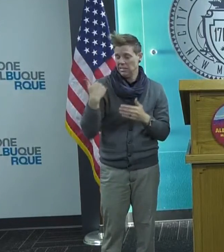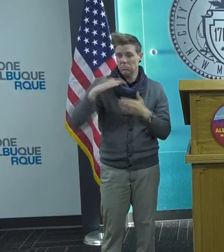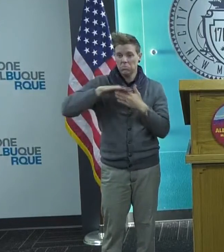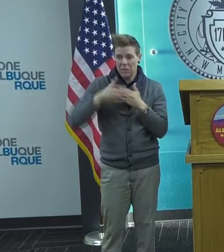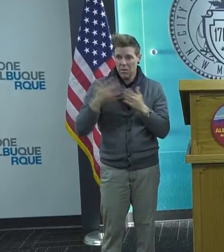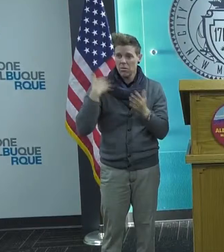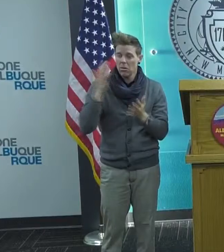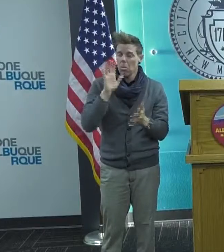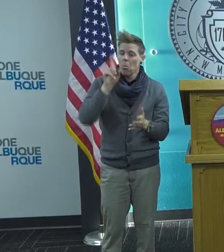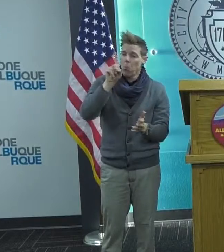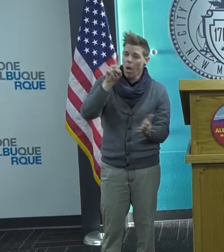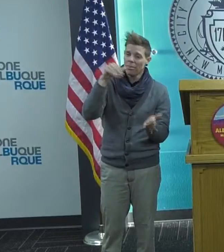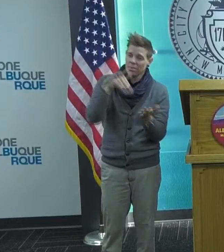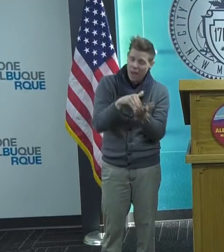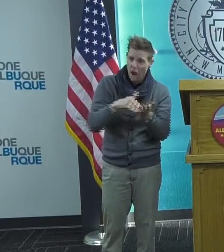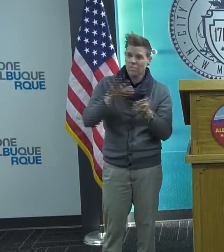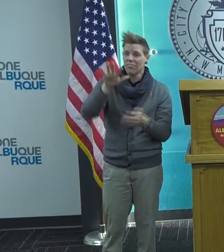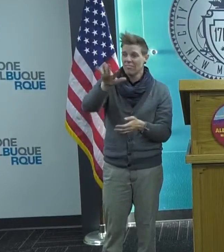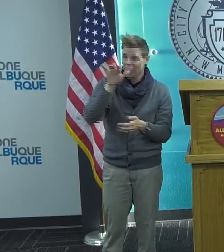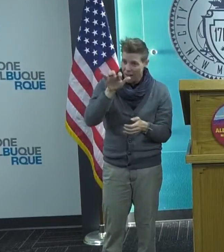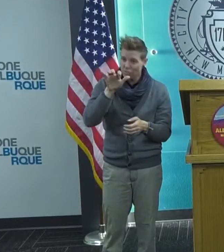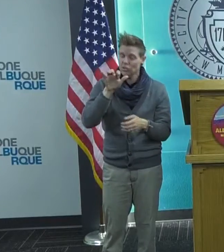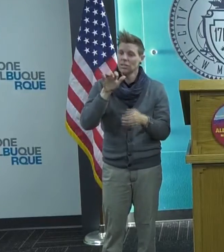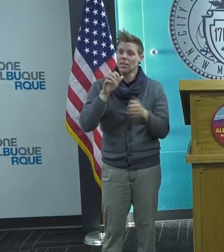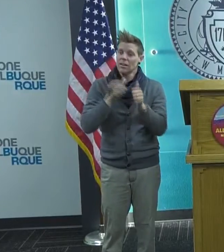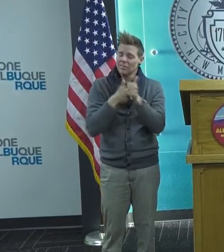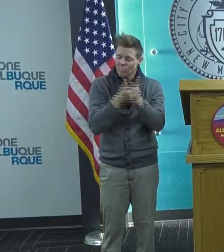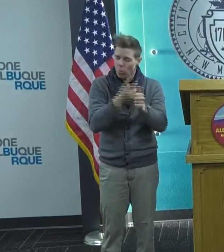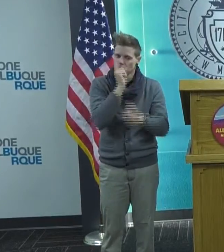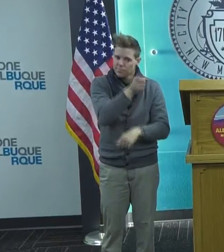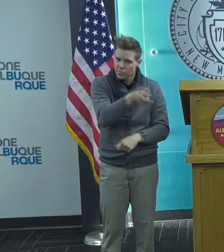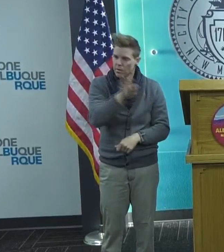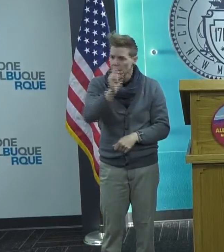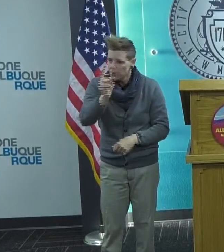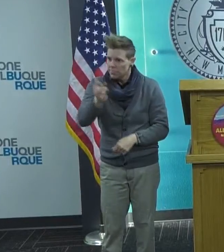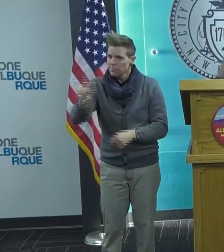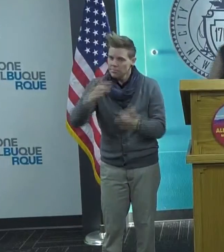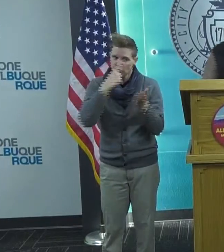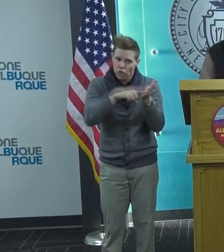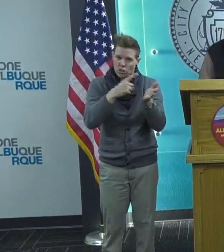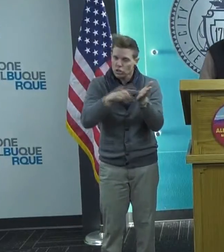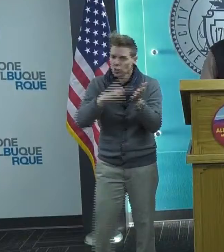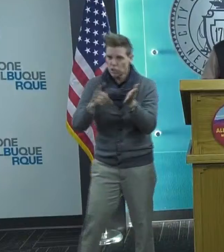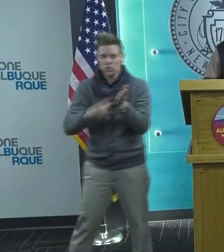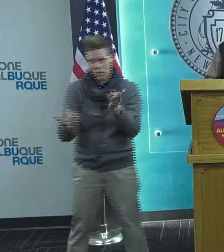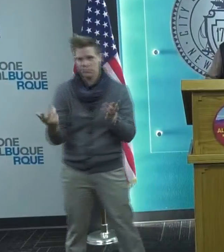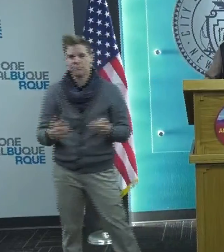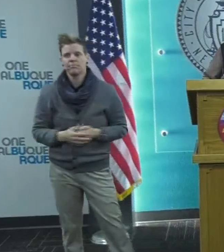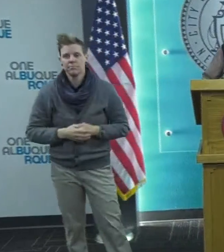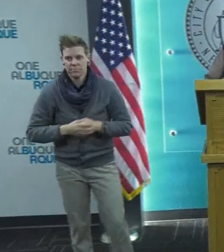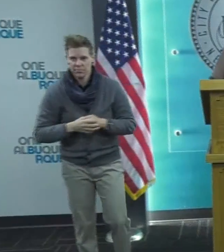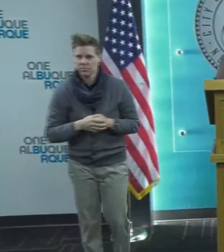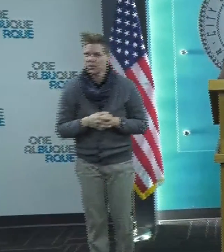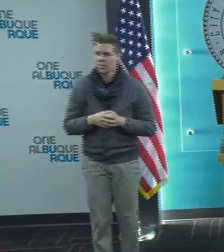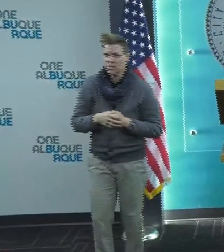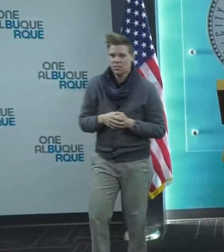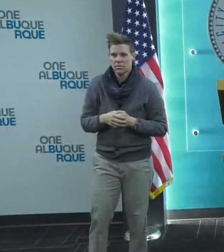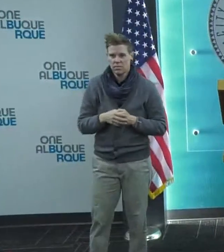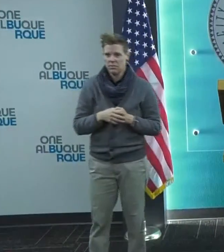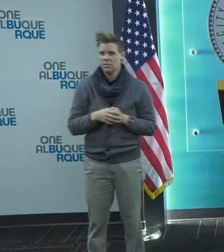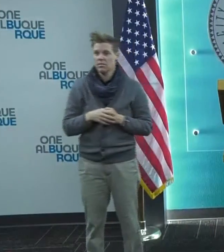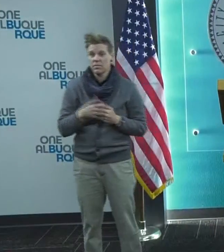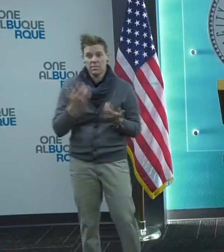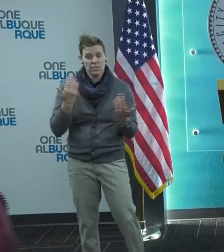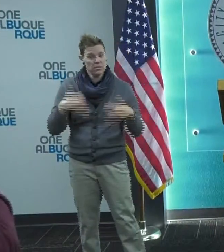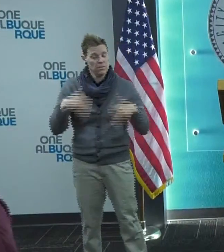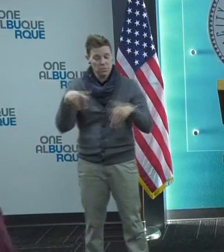actions all over the city. And we'll talk a little bit about this, but for us, you can sort of do the math. This is